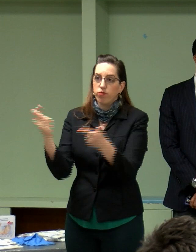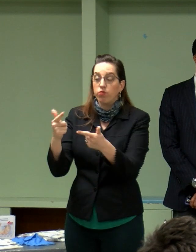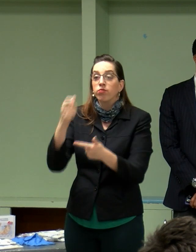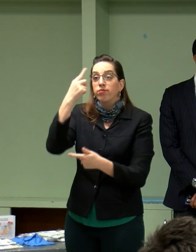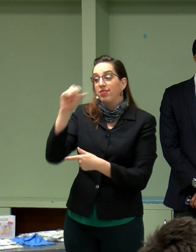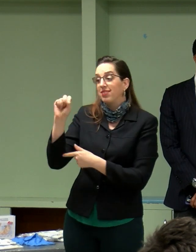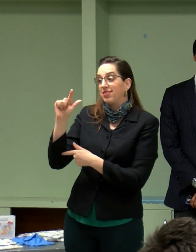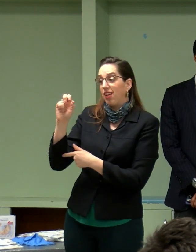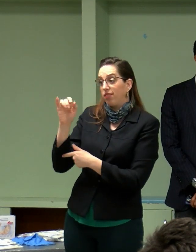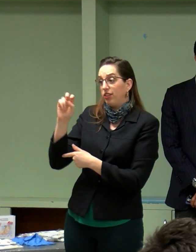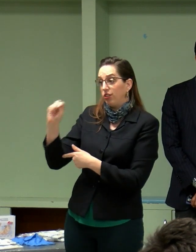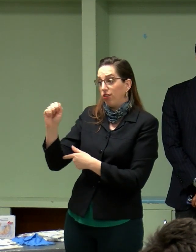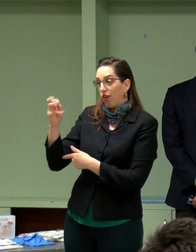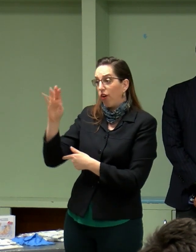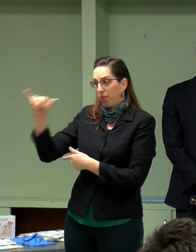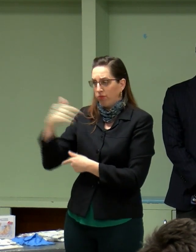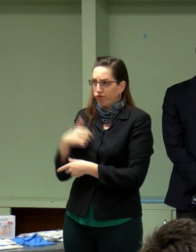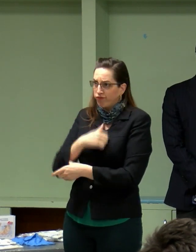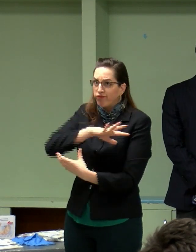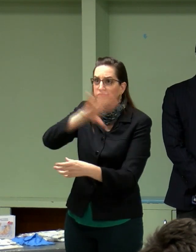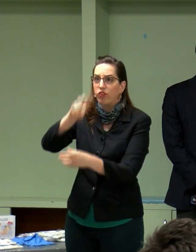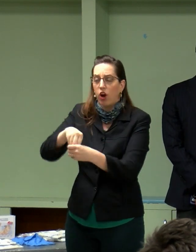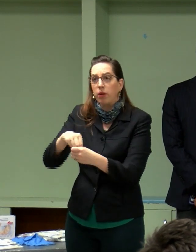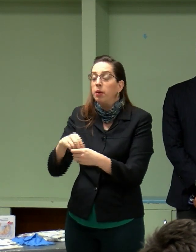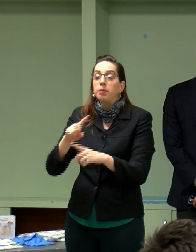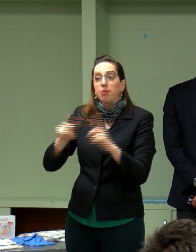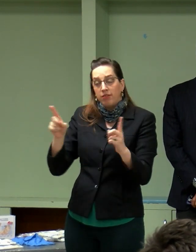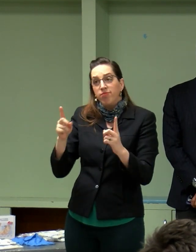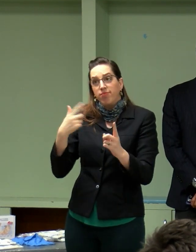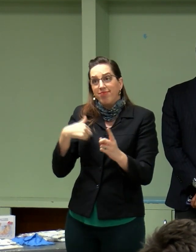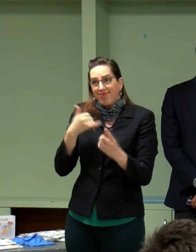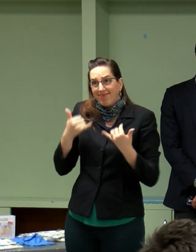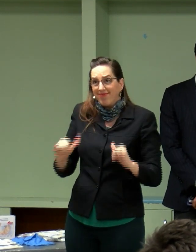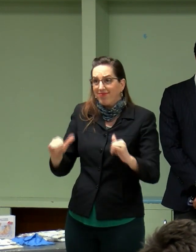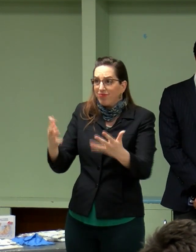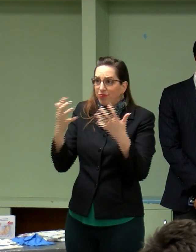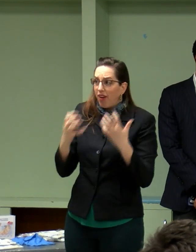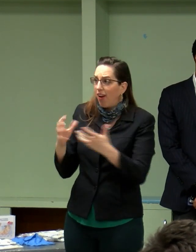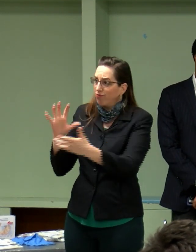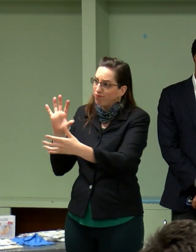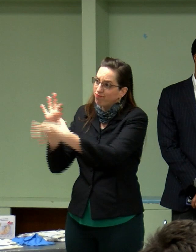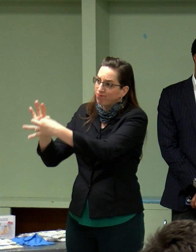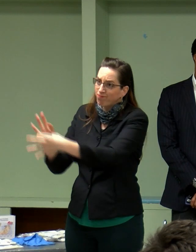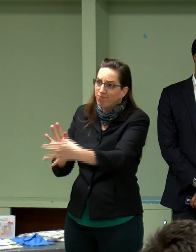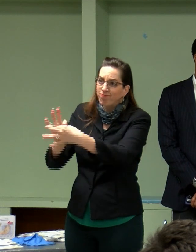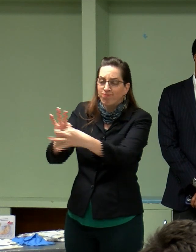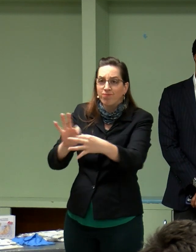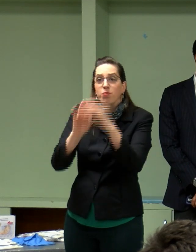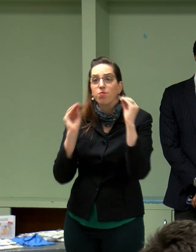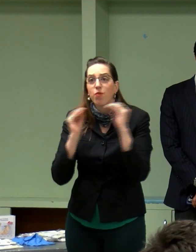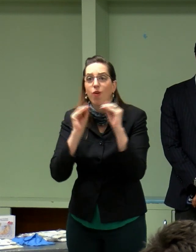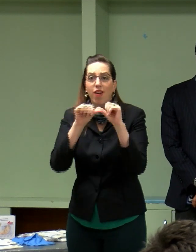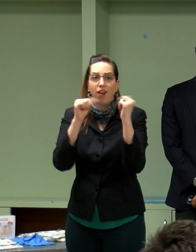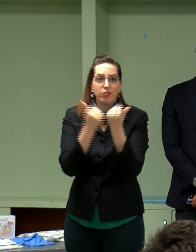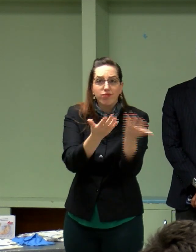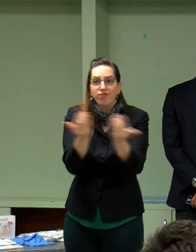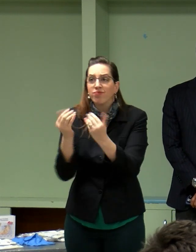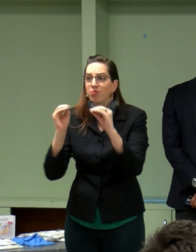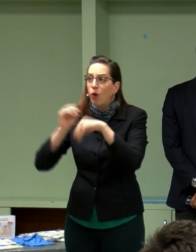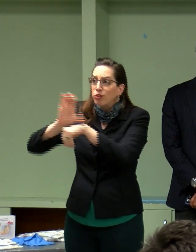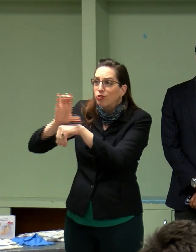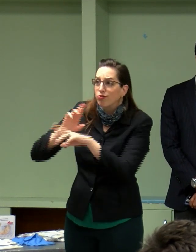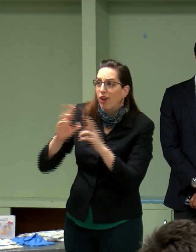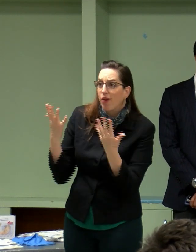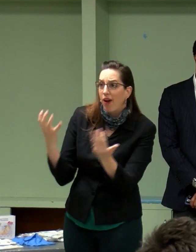And the reality is we just desire to continue to link arms with the city, with other agencies, with other churches, just to make sure that